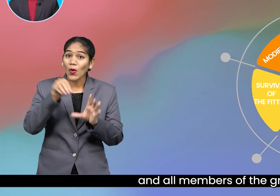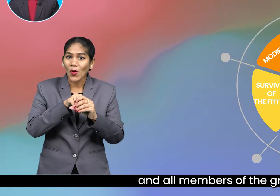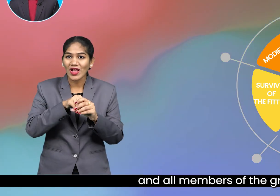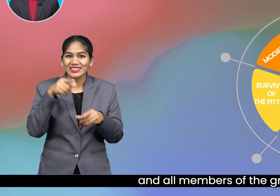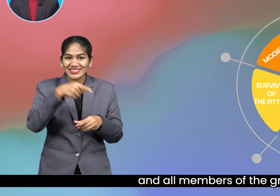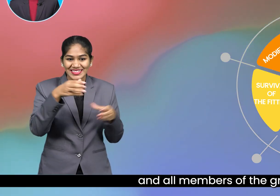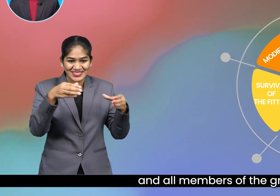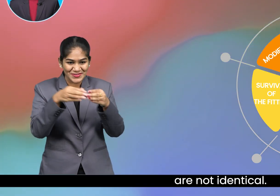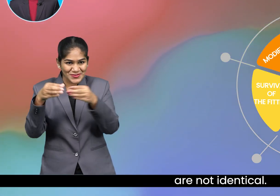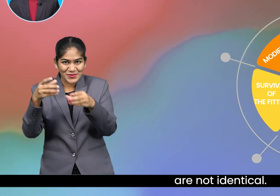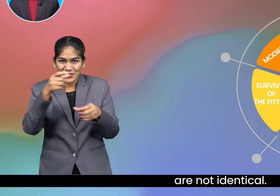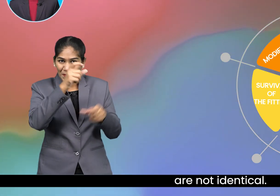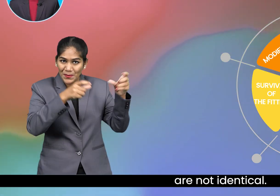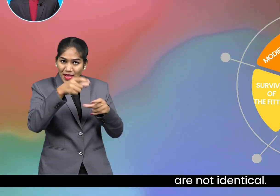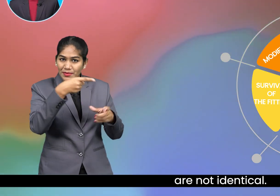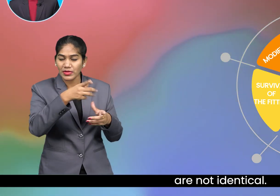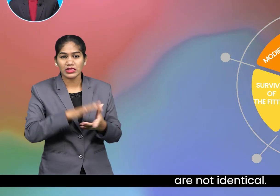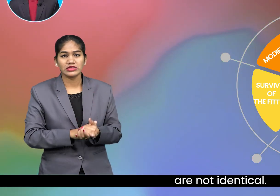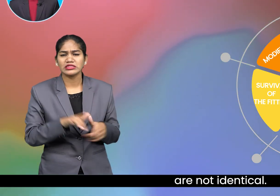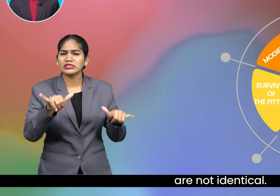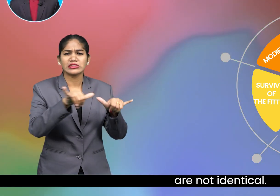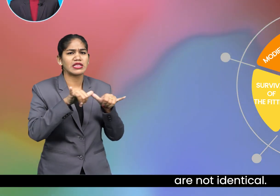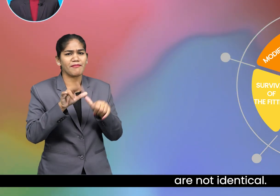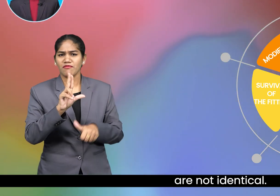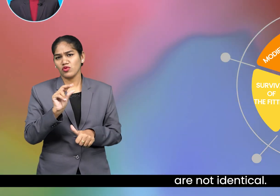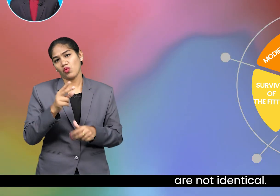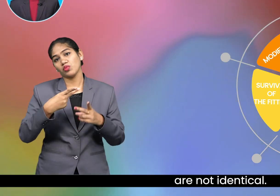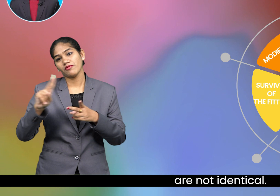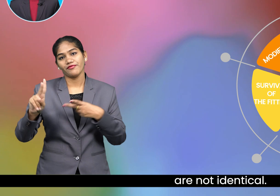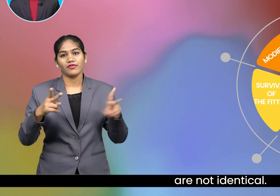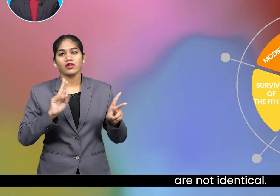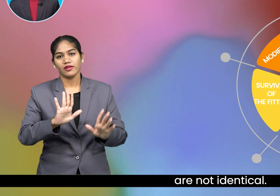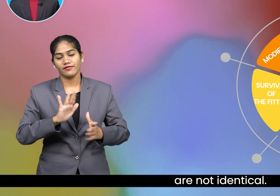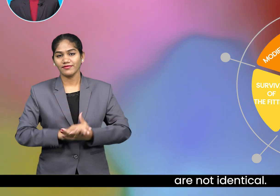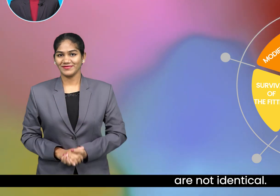members of the group are not identical.